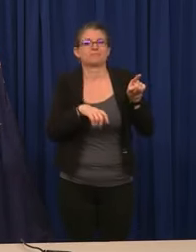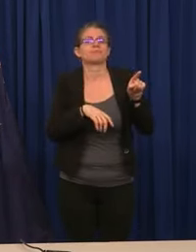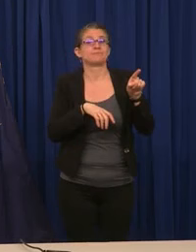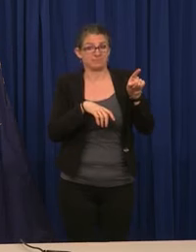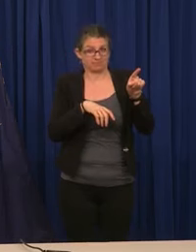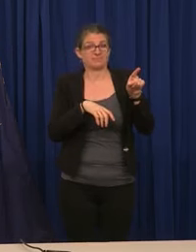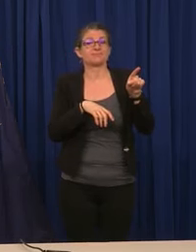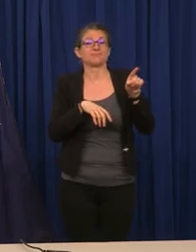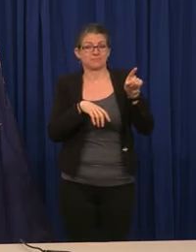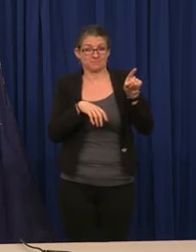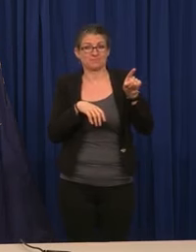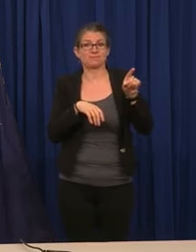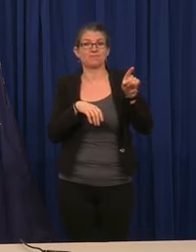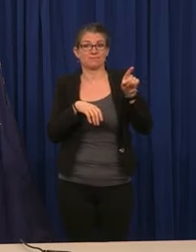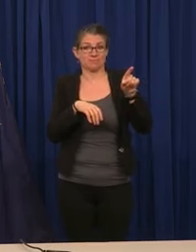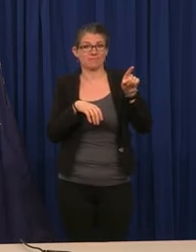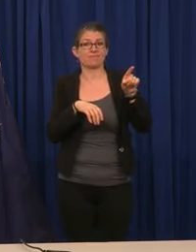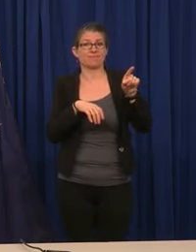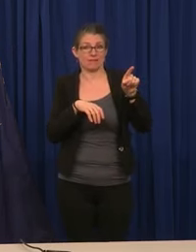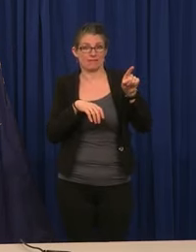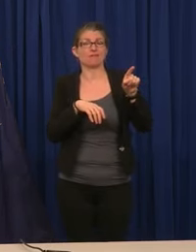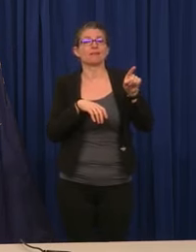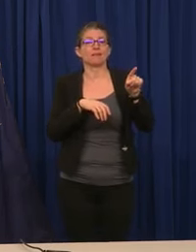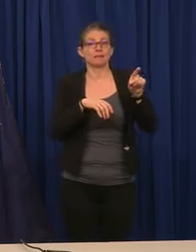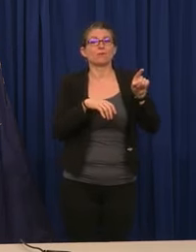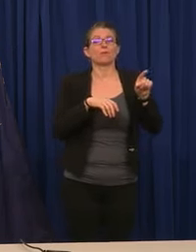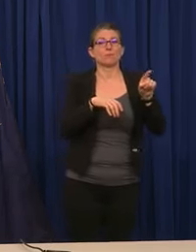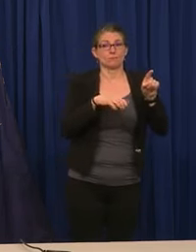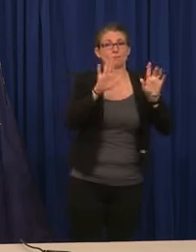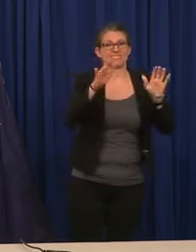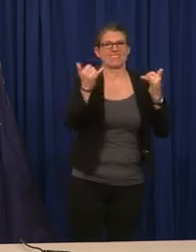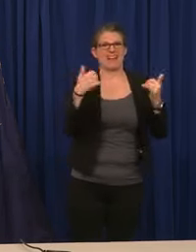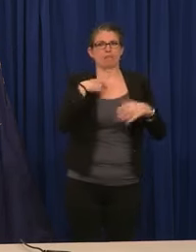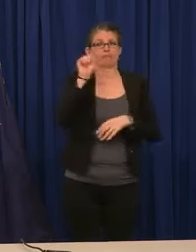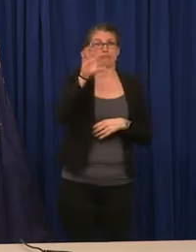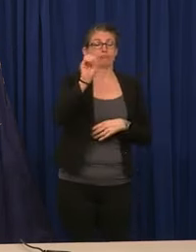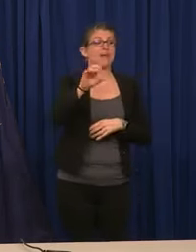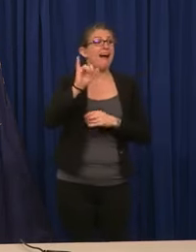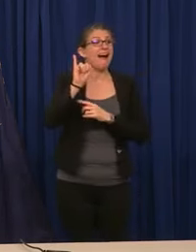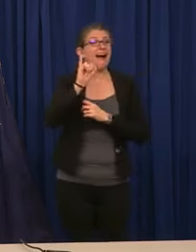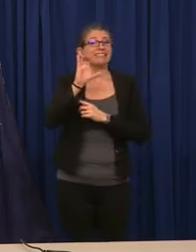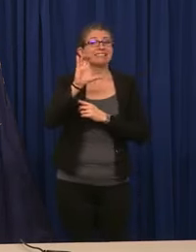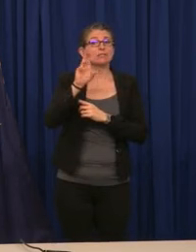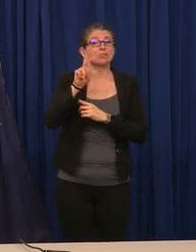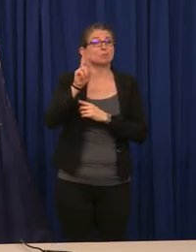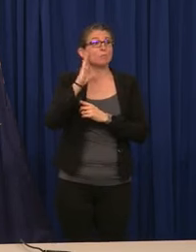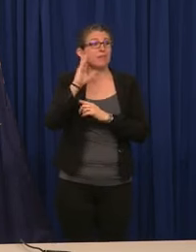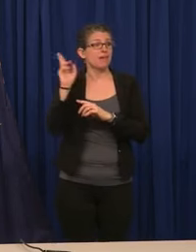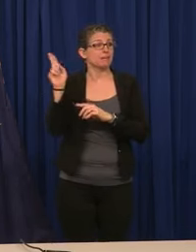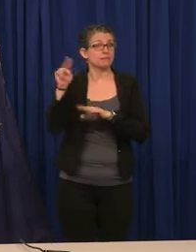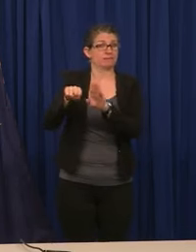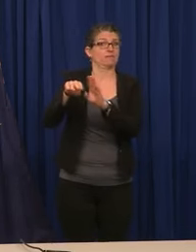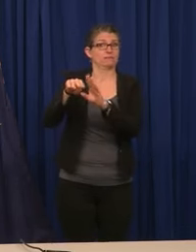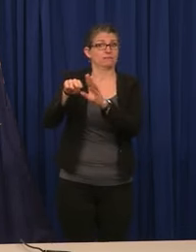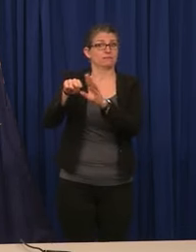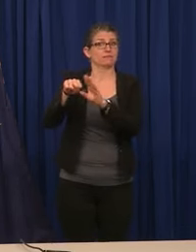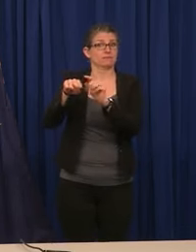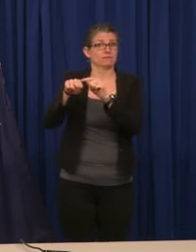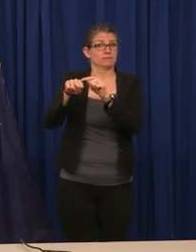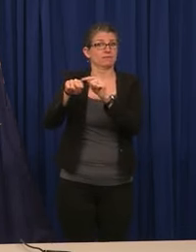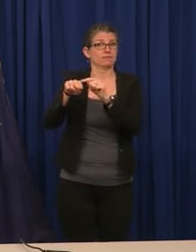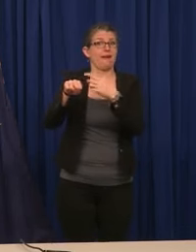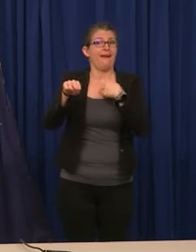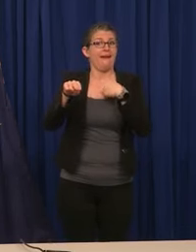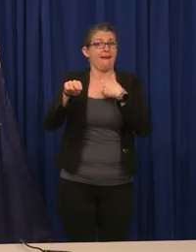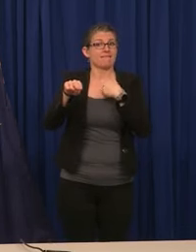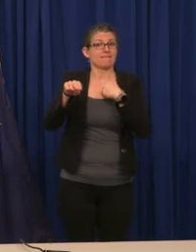The first is the total number of ICU beds. At present, there are 272